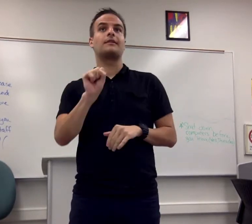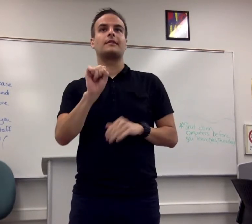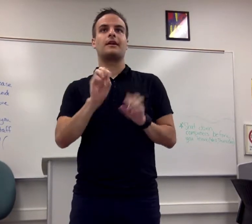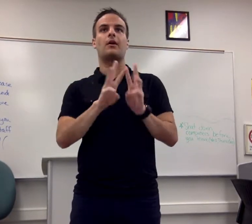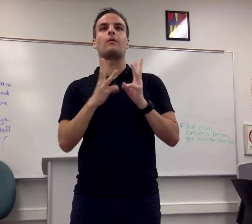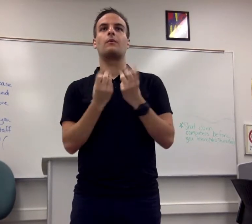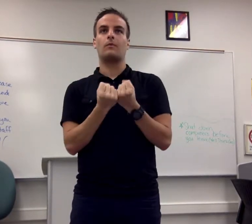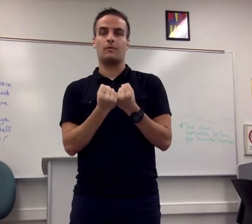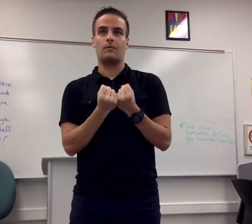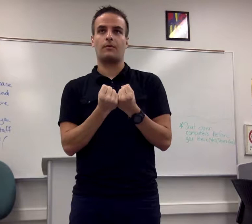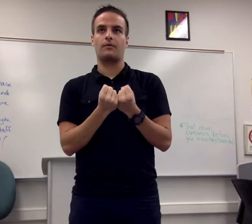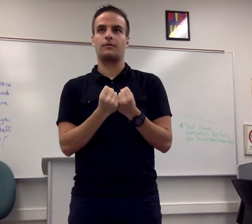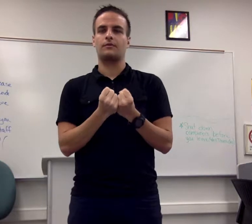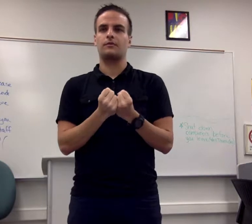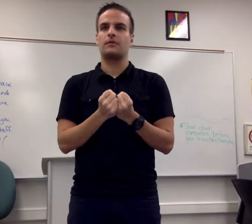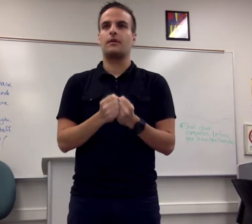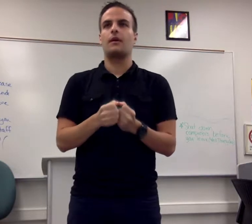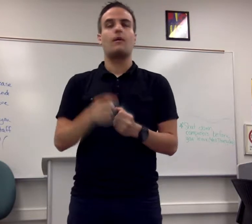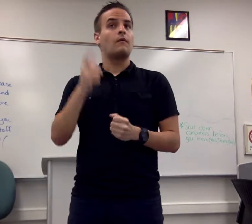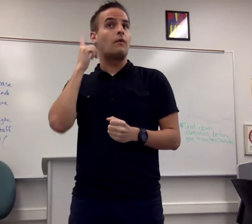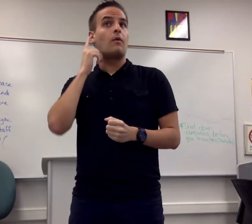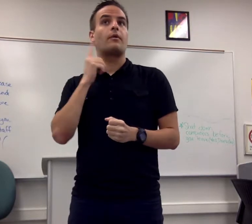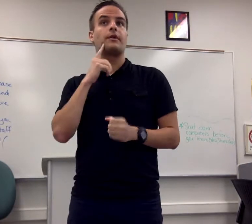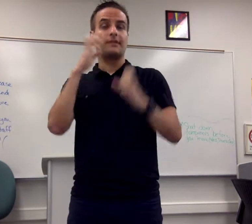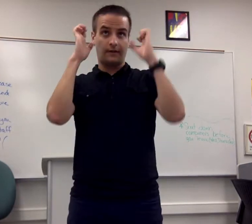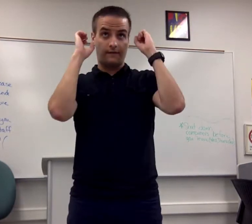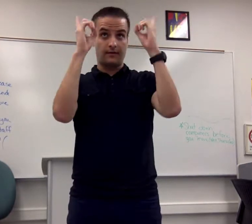for which there are interpreters for the deaf participants.